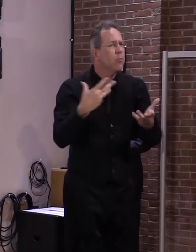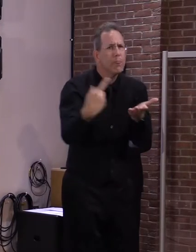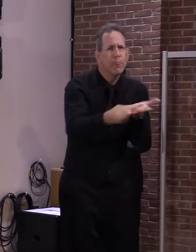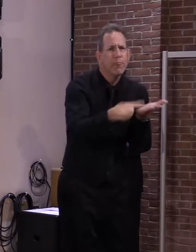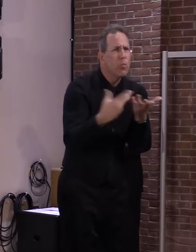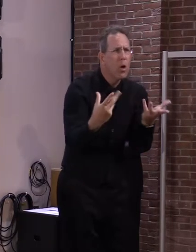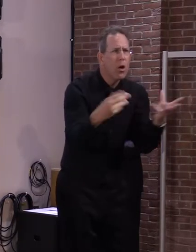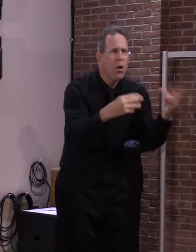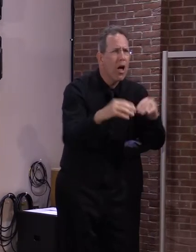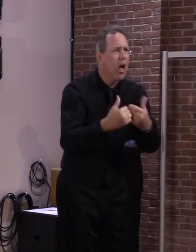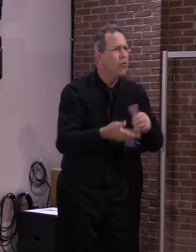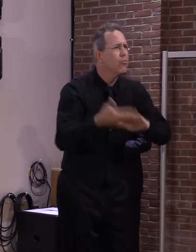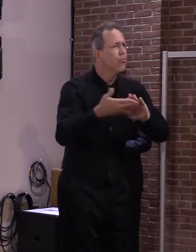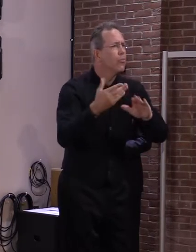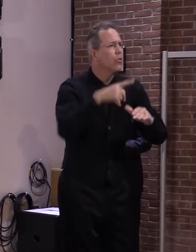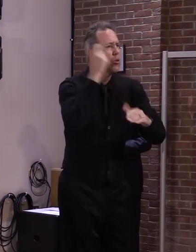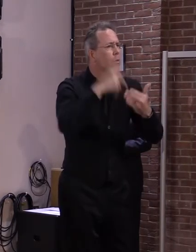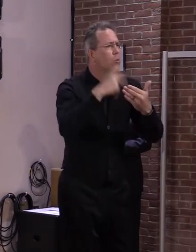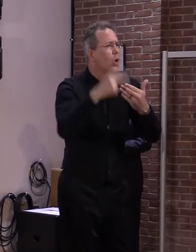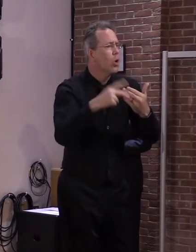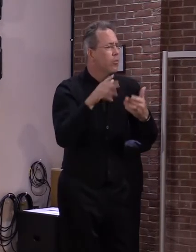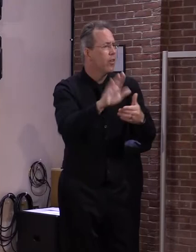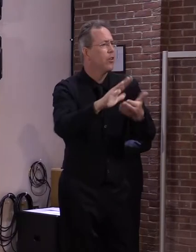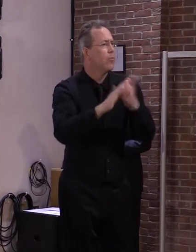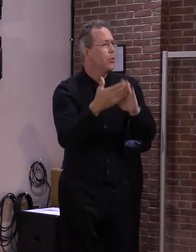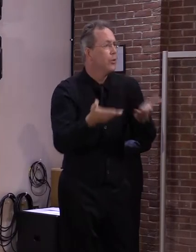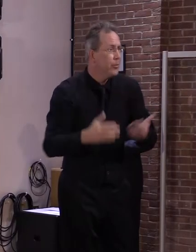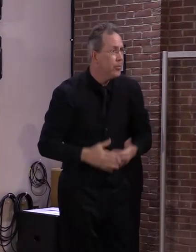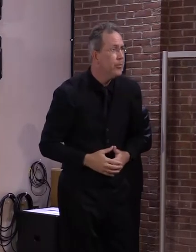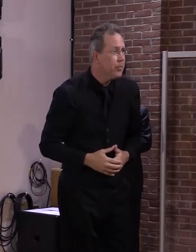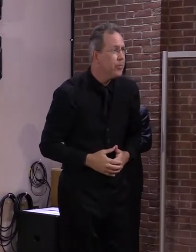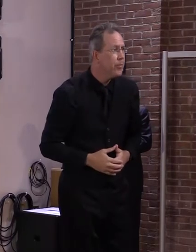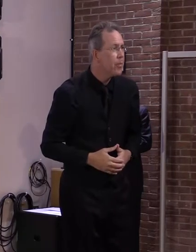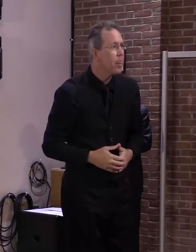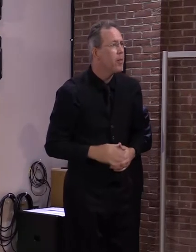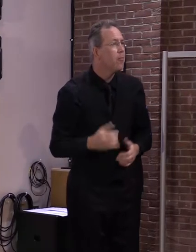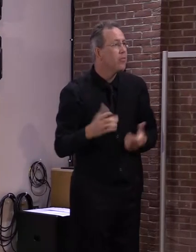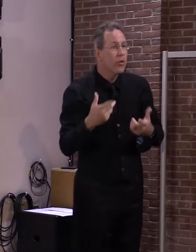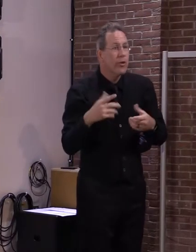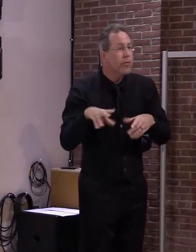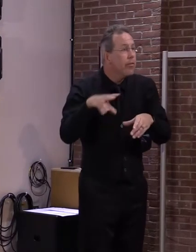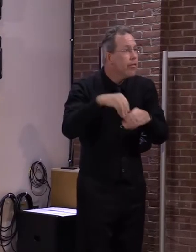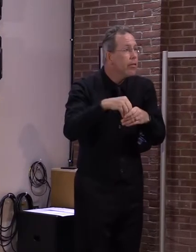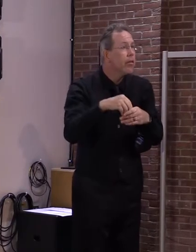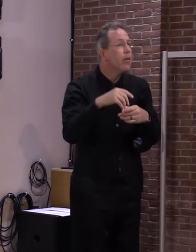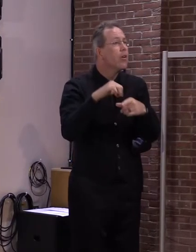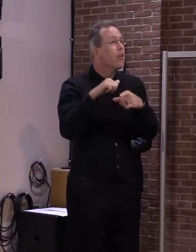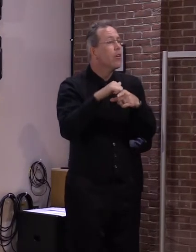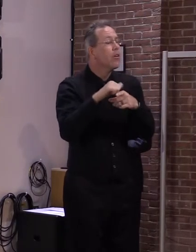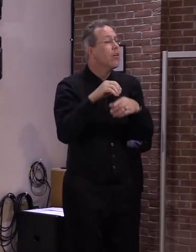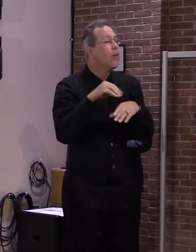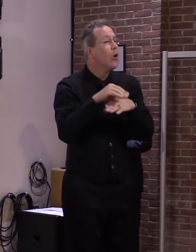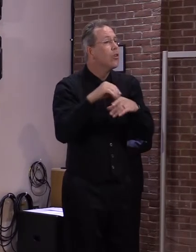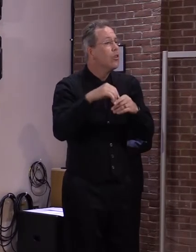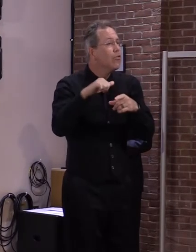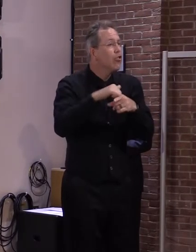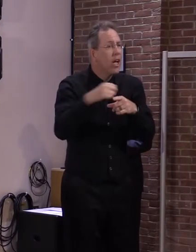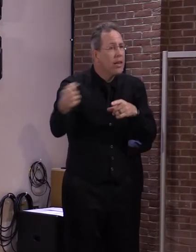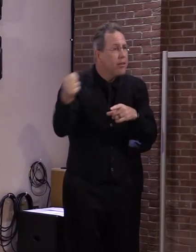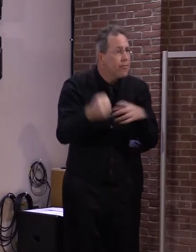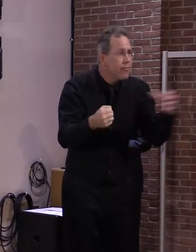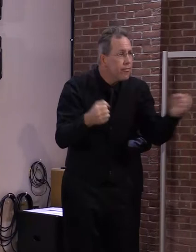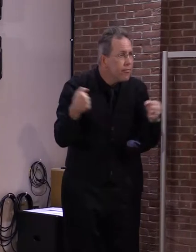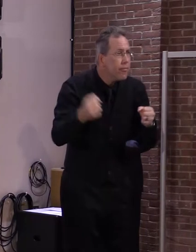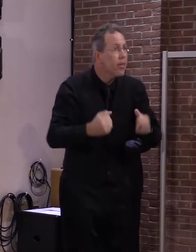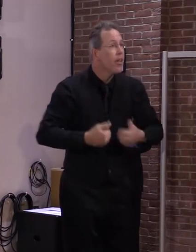children, things like counselor and training experiences for middle schoolers, and jobs as program staff and lifeguards for high school youth.